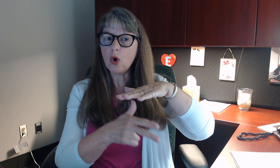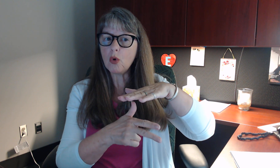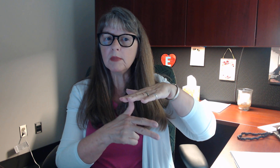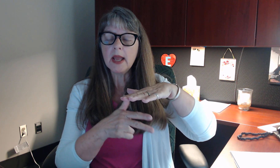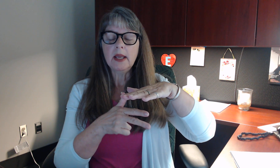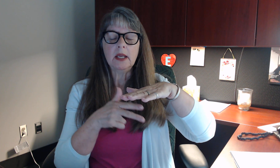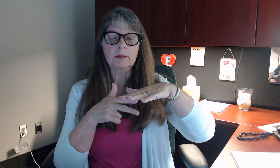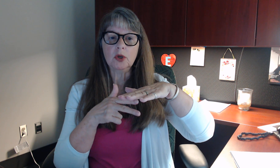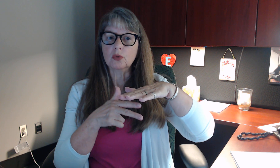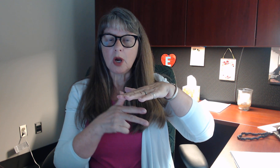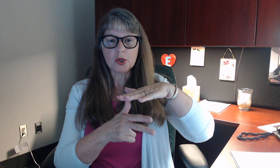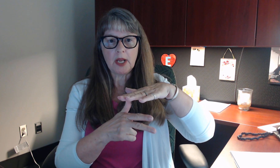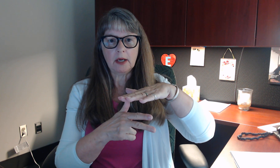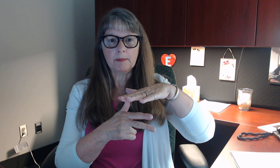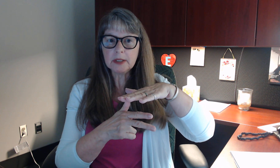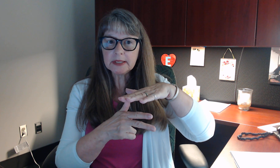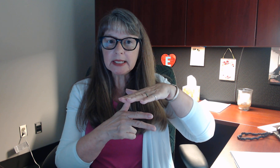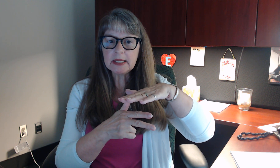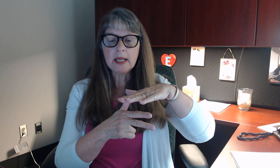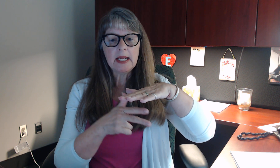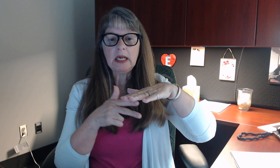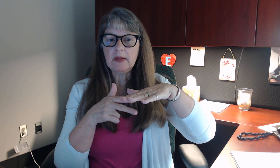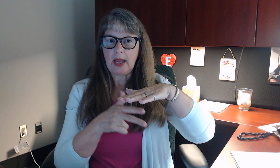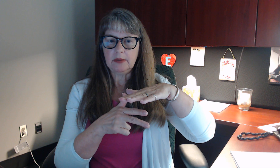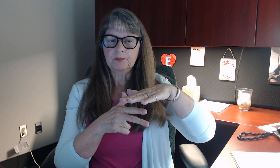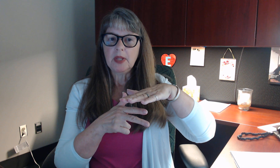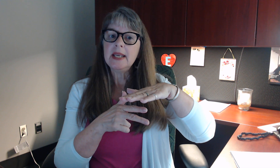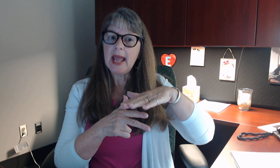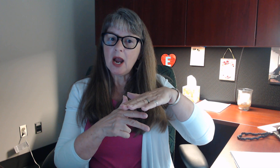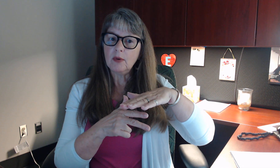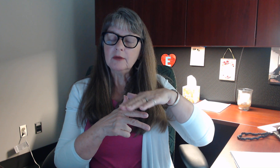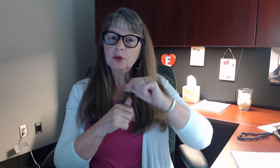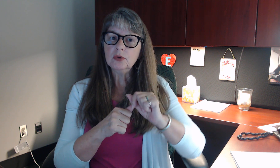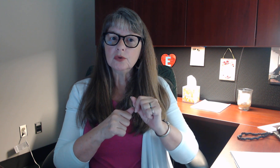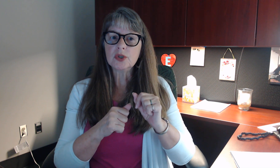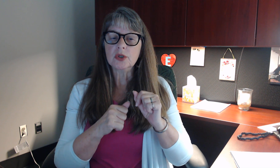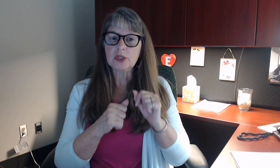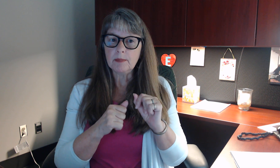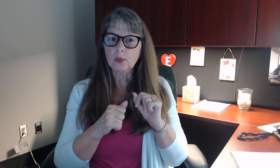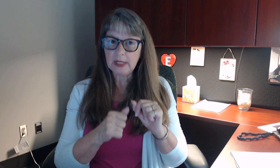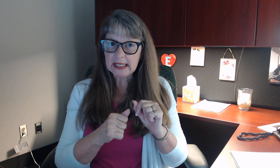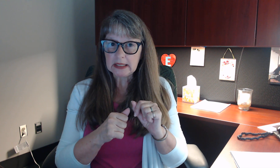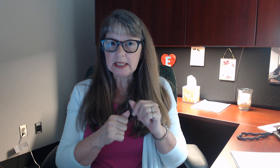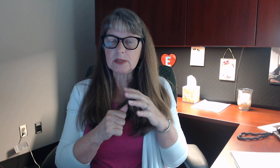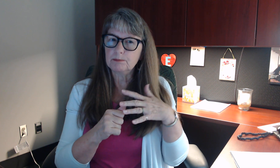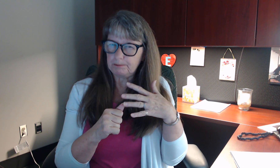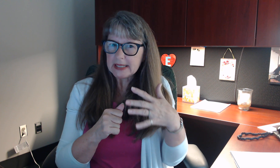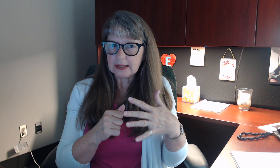home. It can be a garage at a building, any of that. Now, if you use submarine, it's basically the